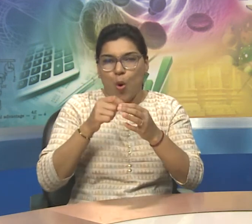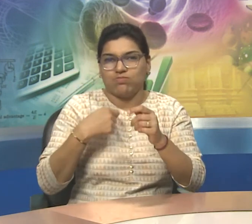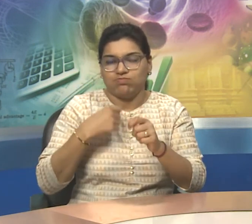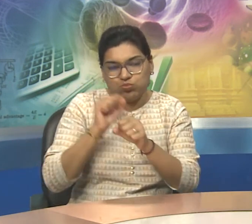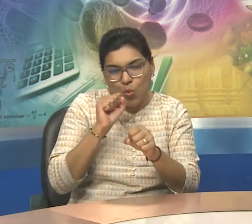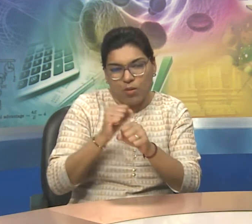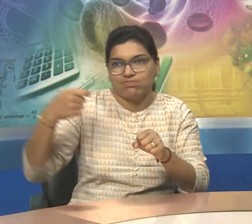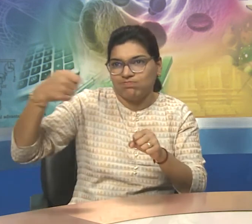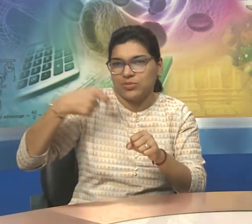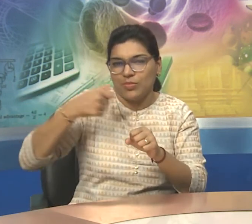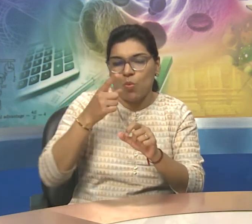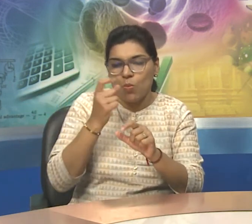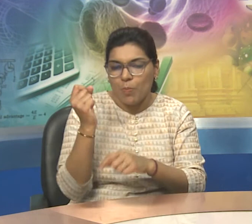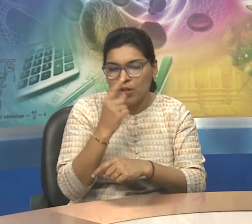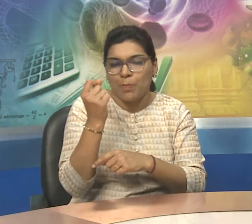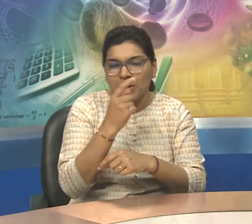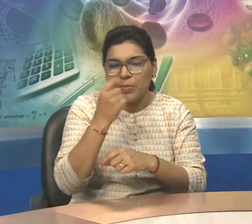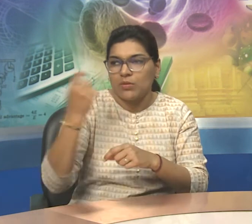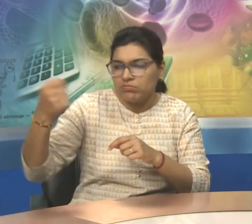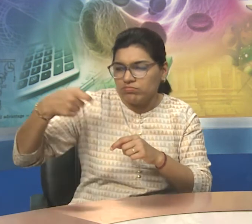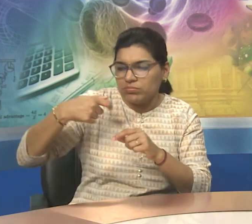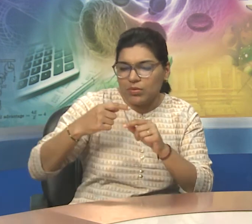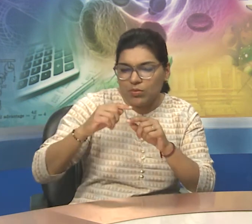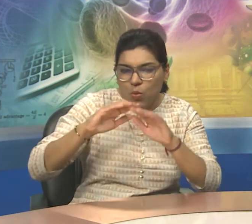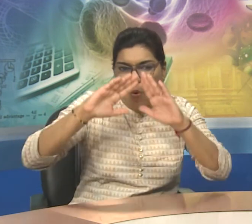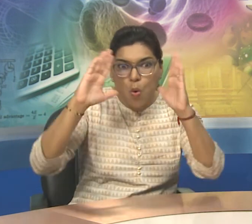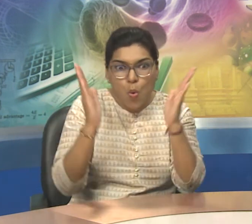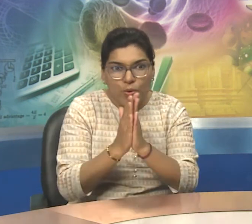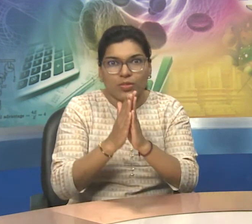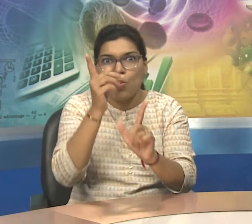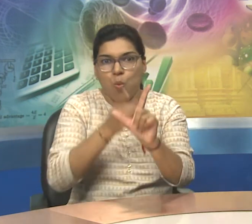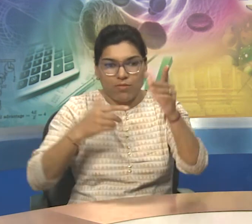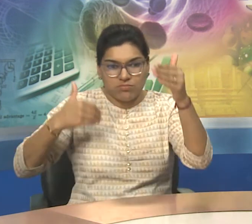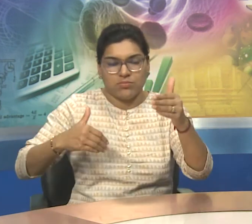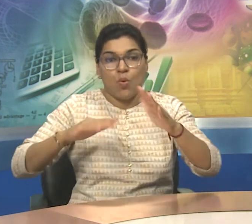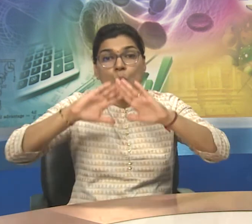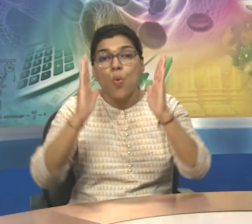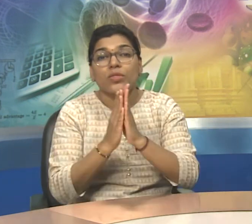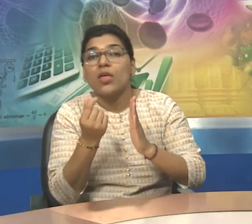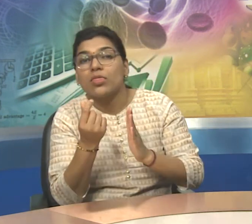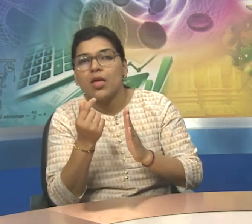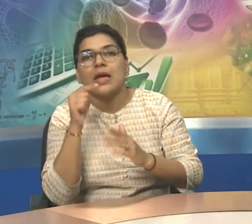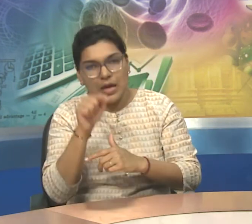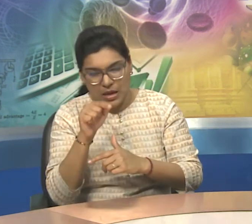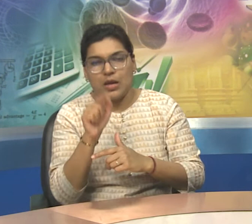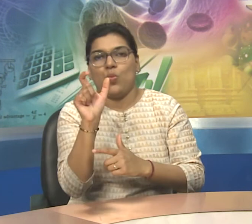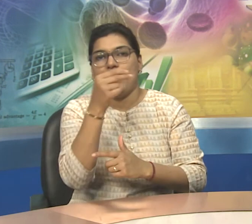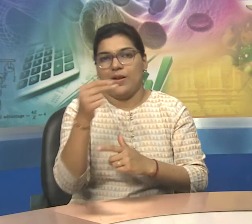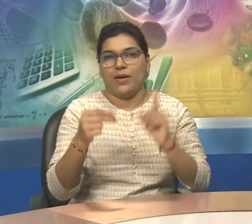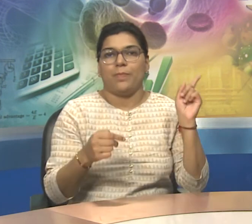Income. In the span of 1 year, what we earned monthly, that